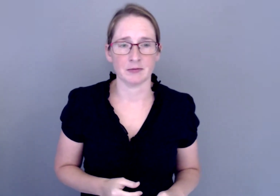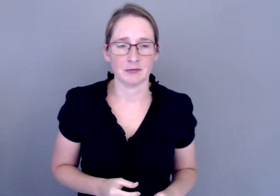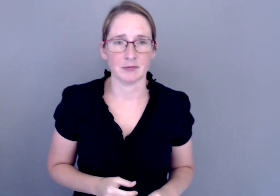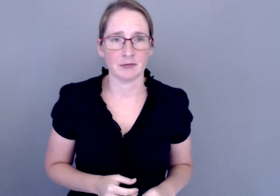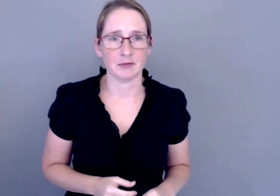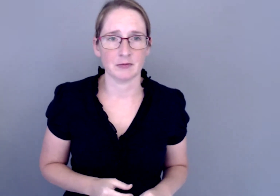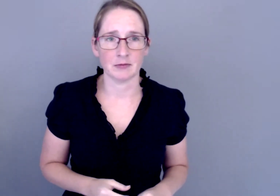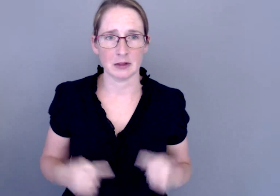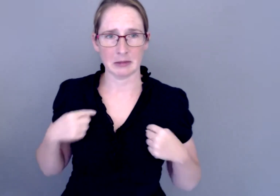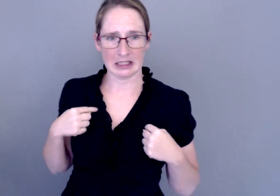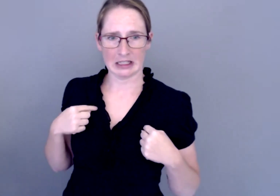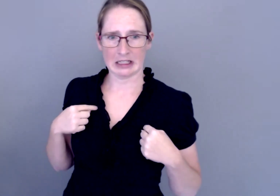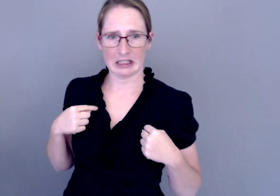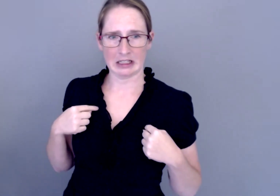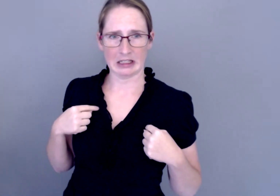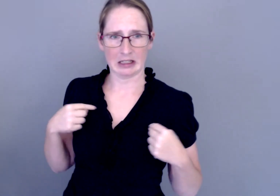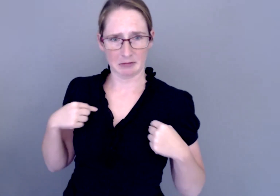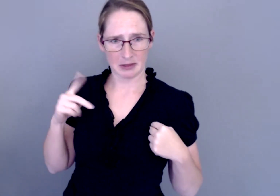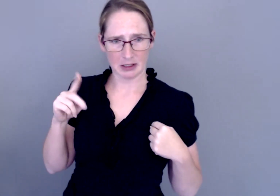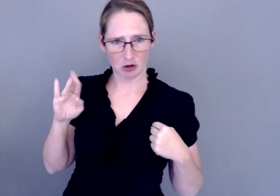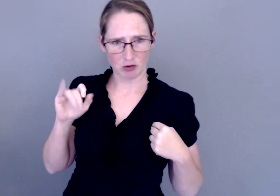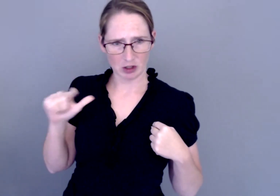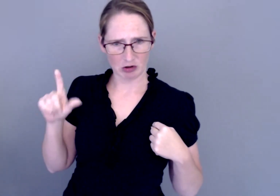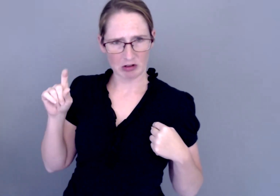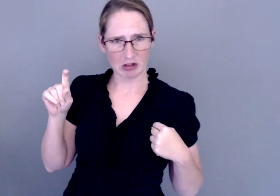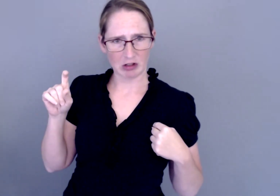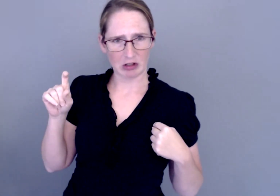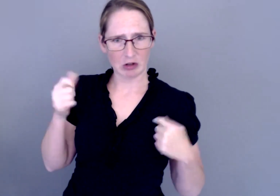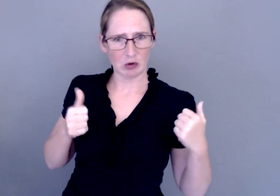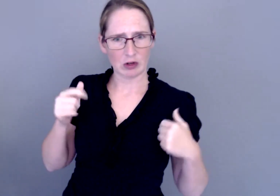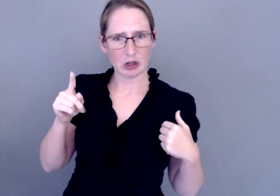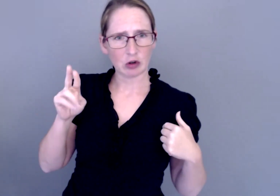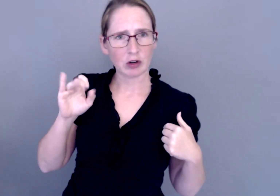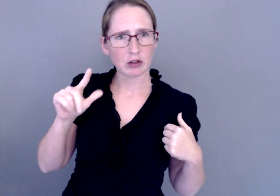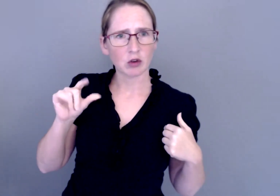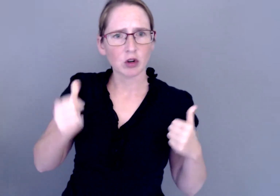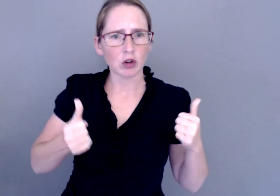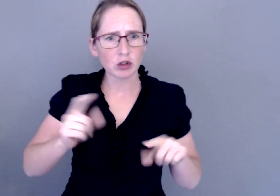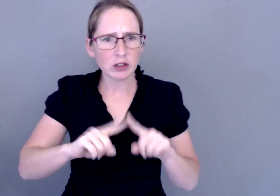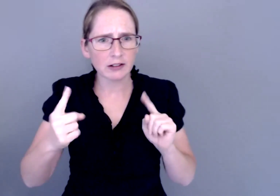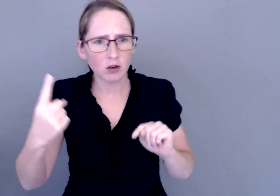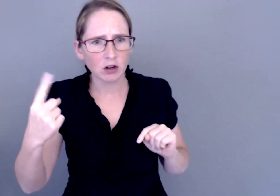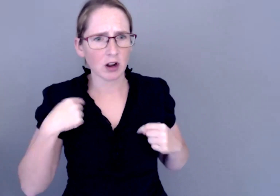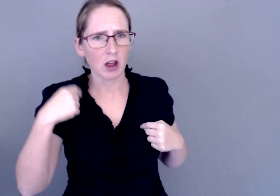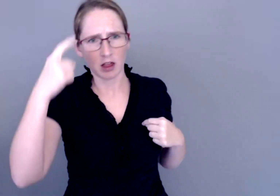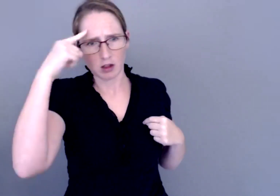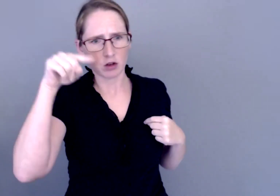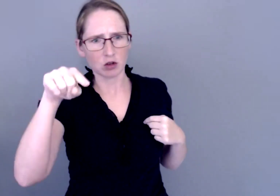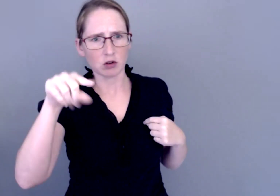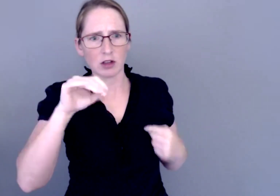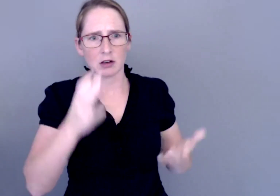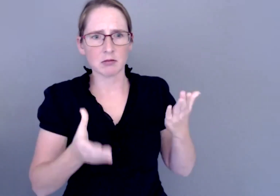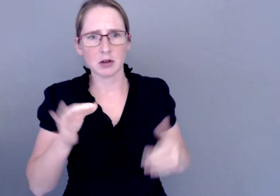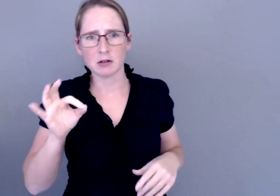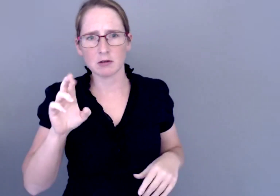Is it me? Me, Crystal? Or is there another Crystal? I thought it was you and perhaps